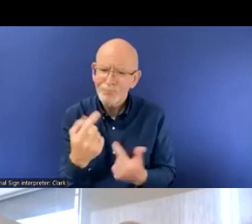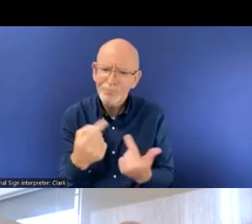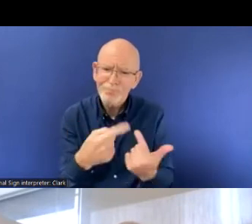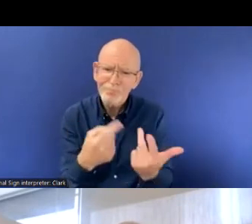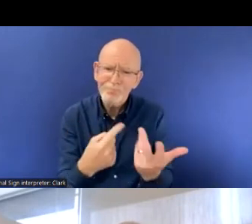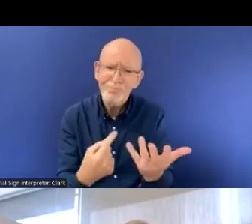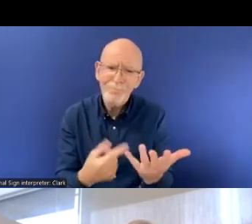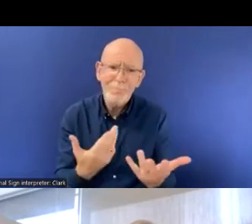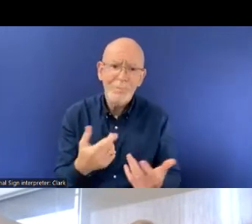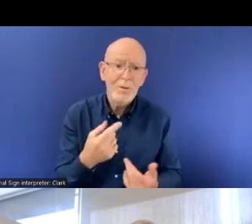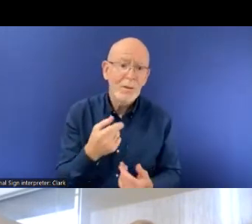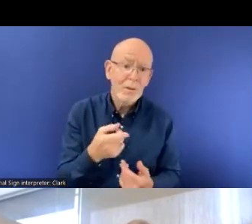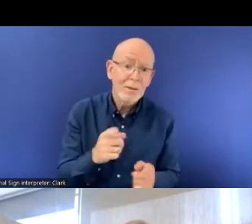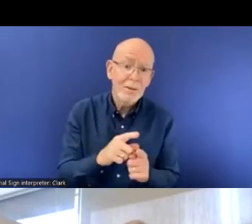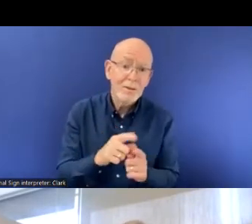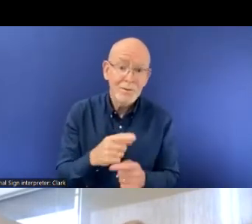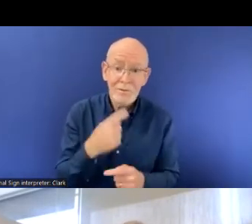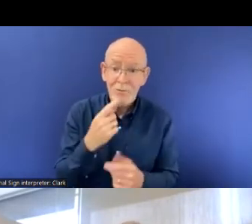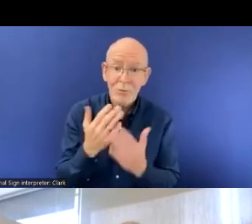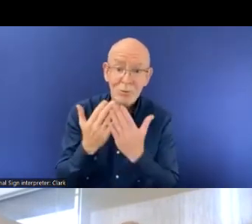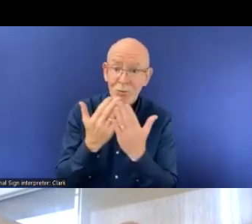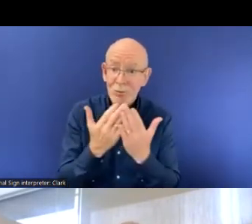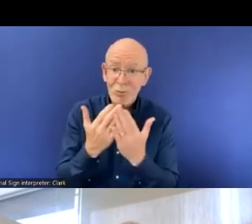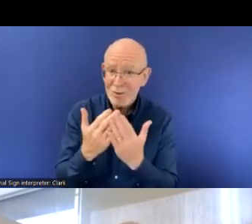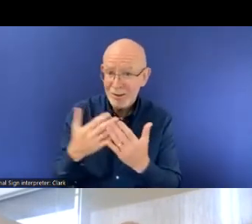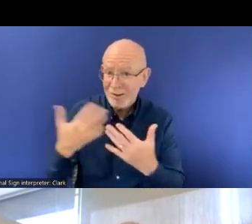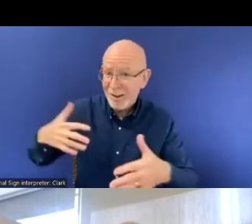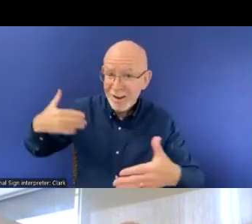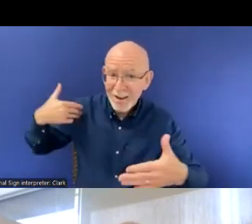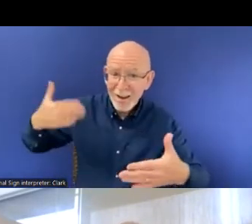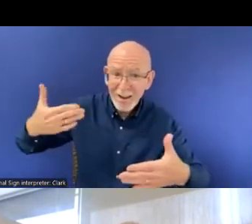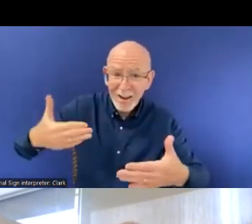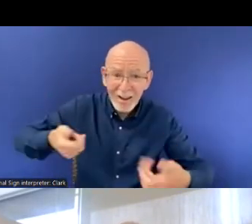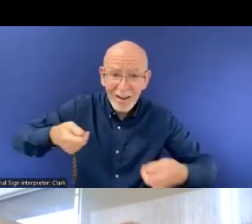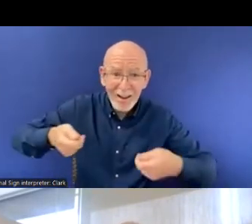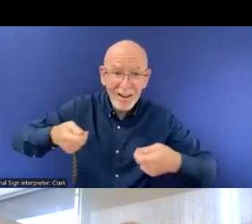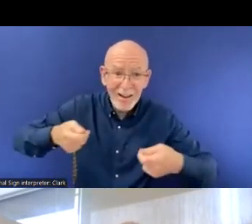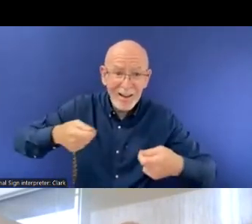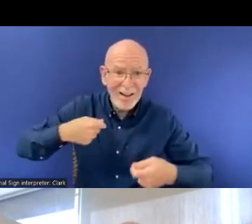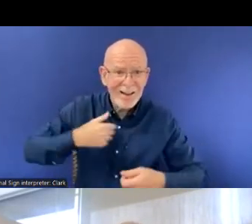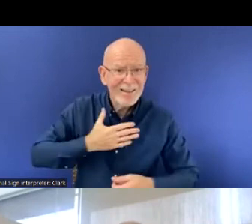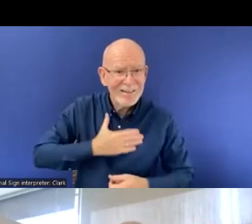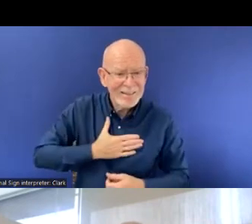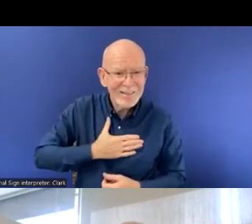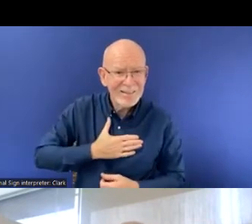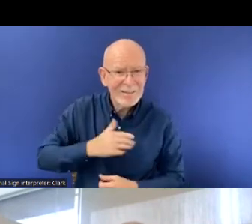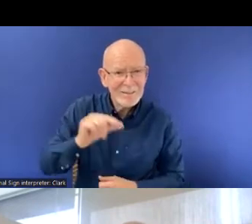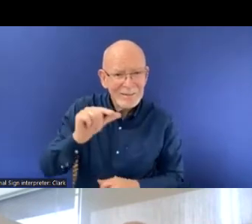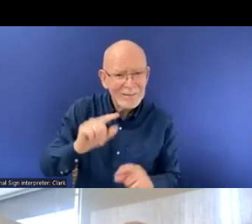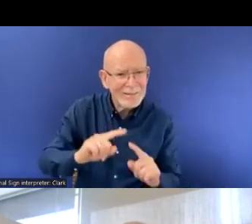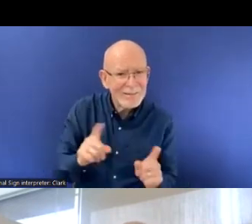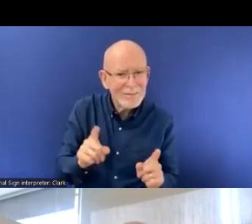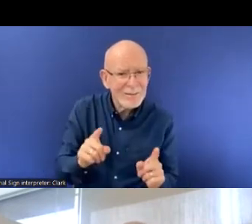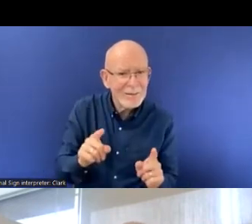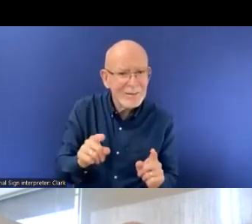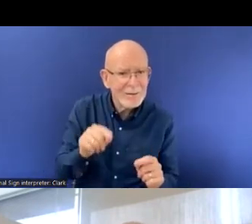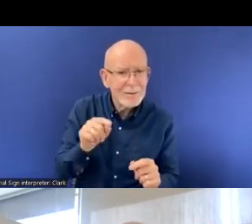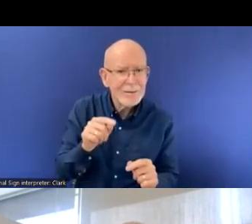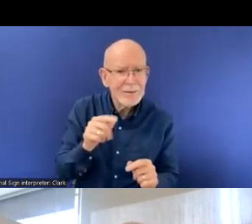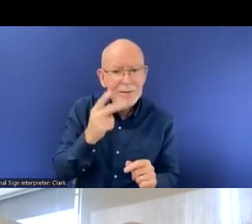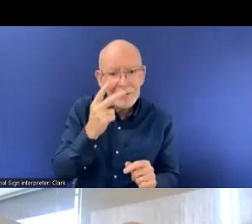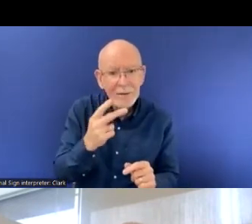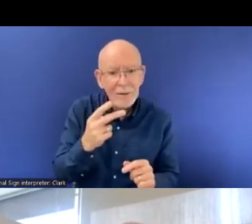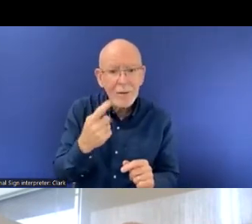So, Quentin, a language that many people understand is the language of money. But on a serious note, what are